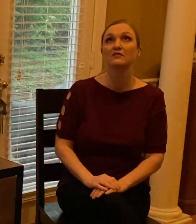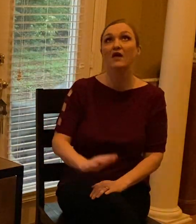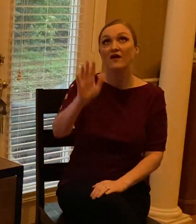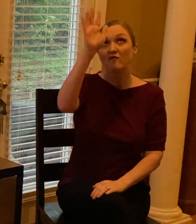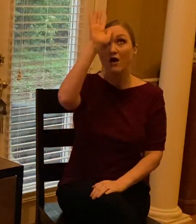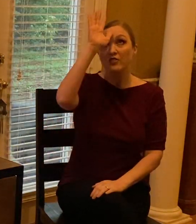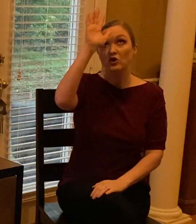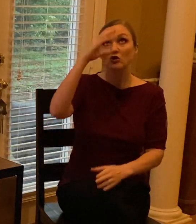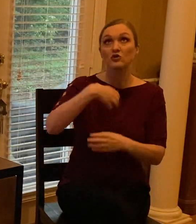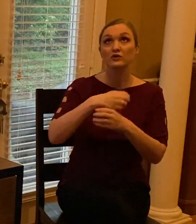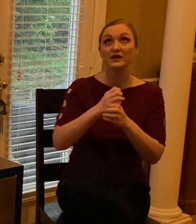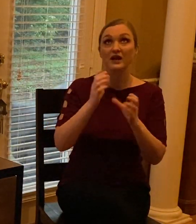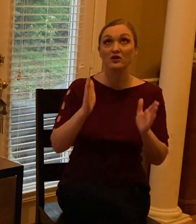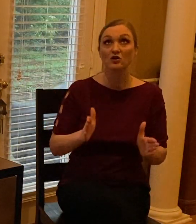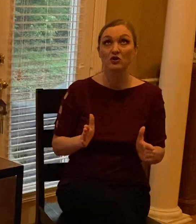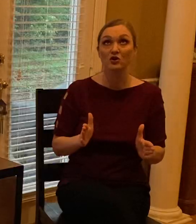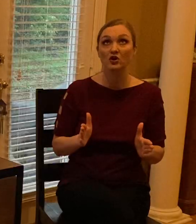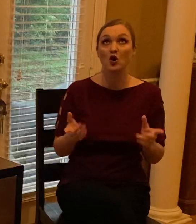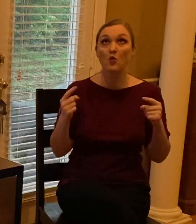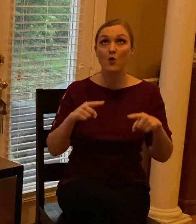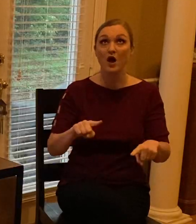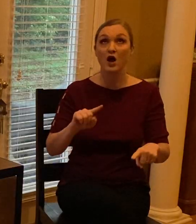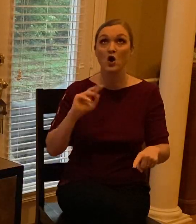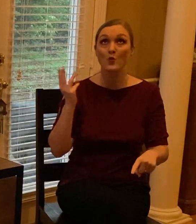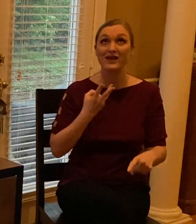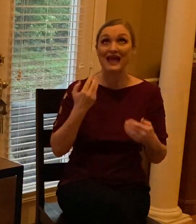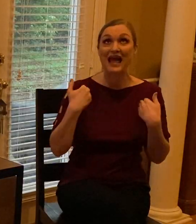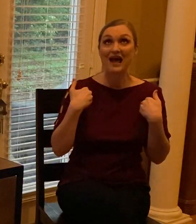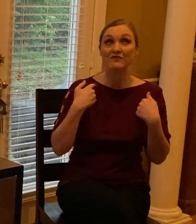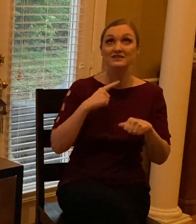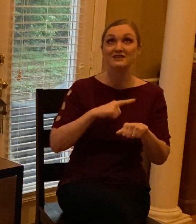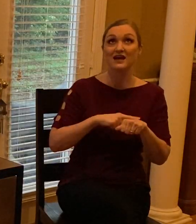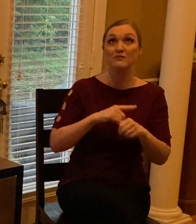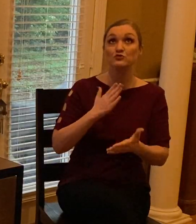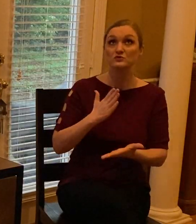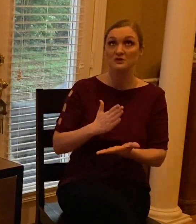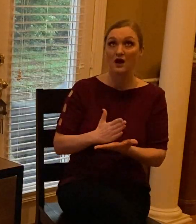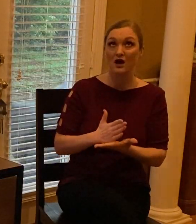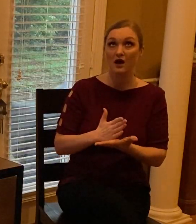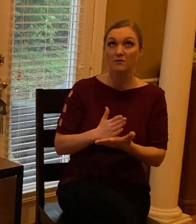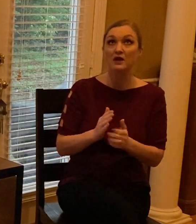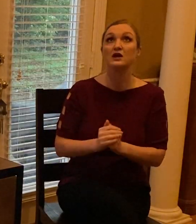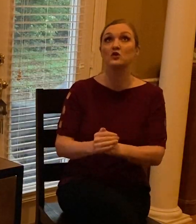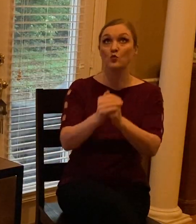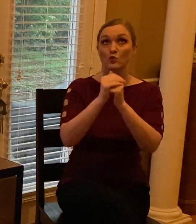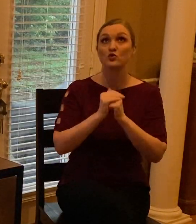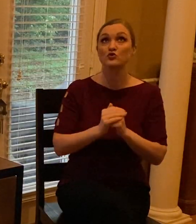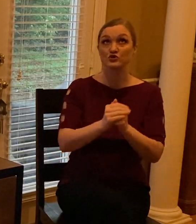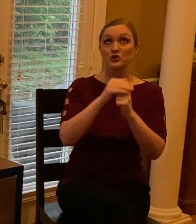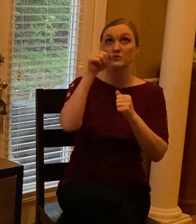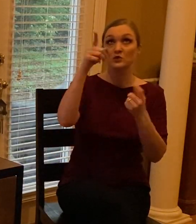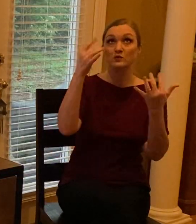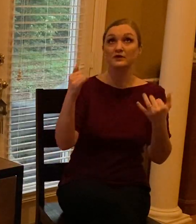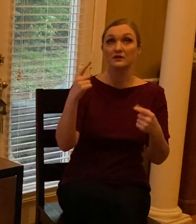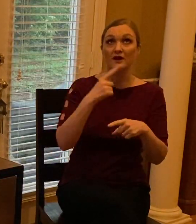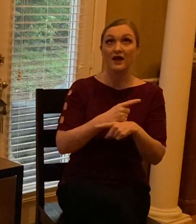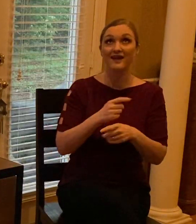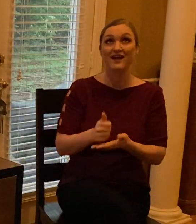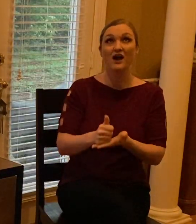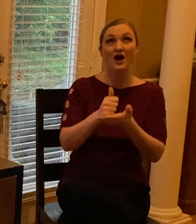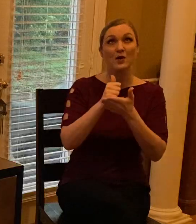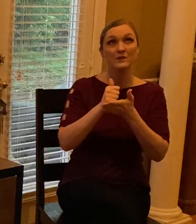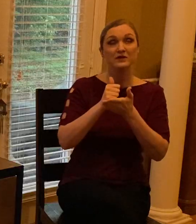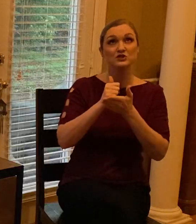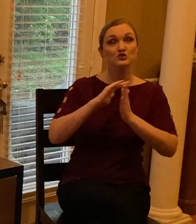Father Creator, as we take a moment to pause, worship You today, help us